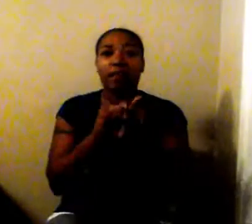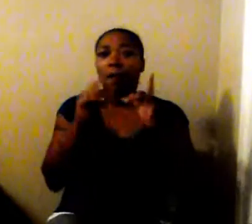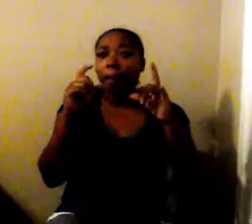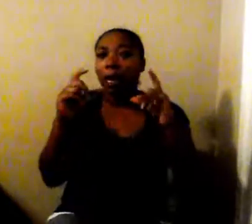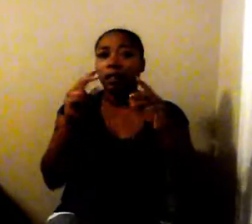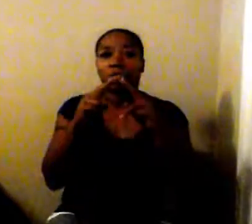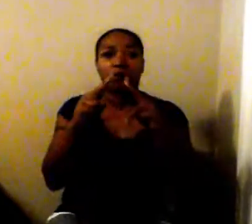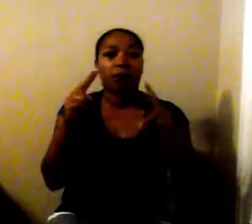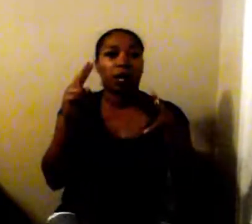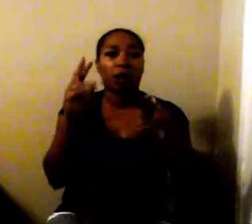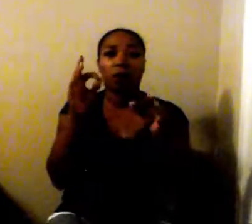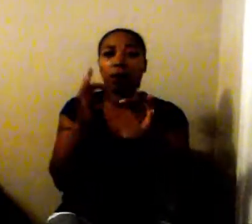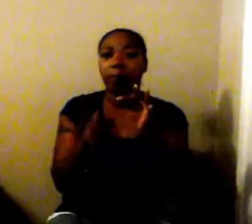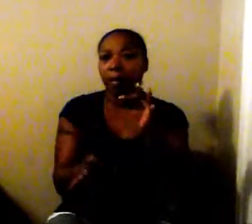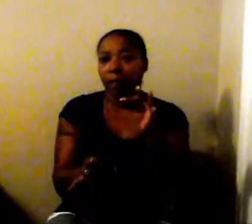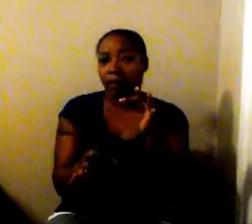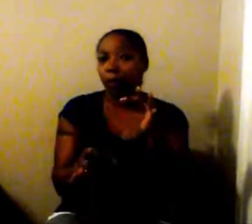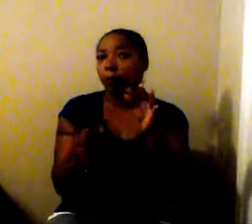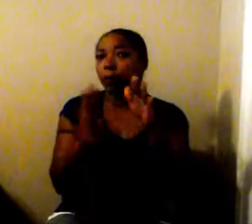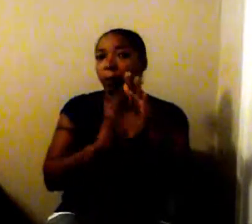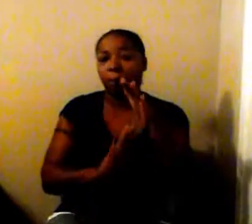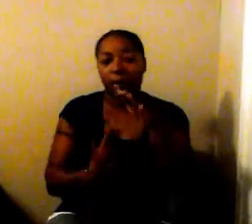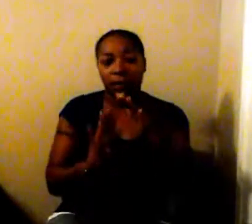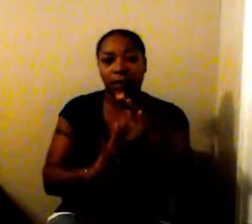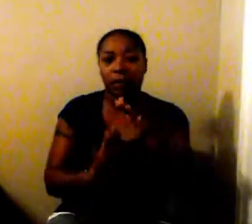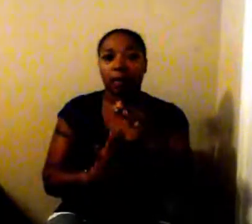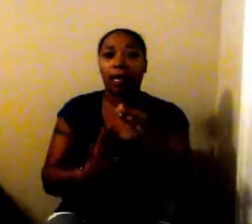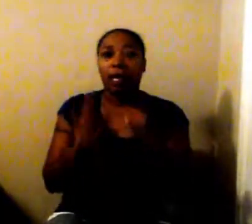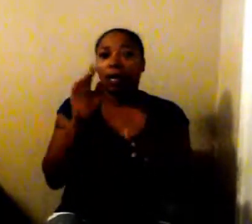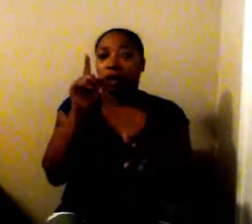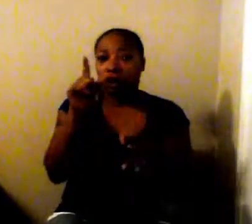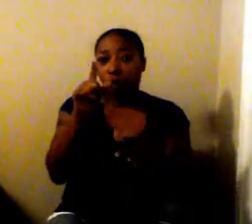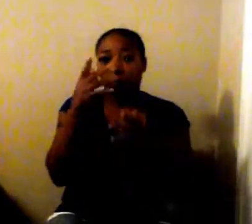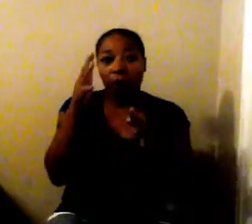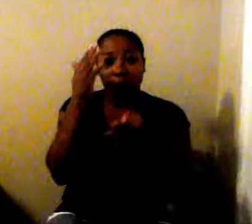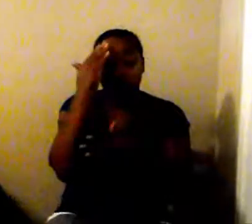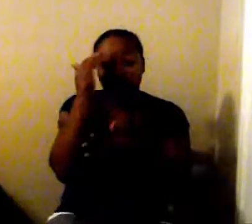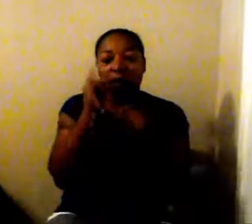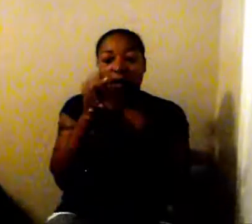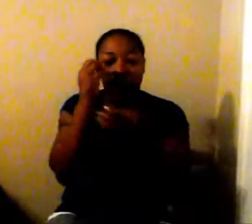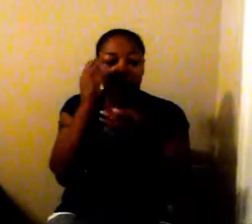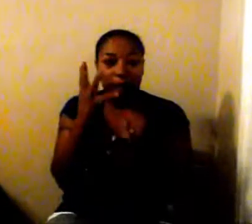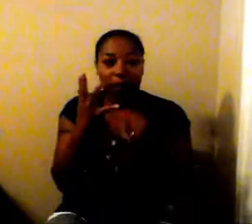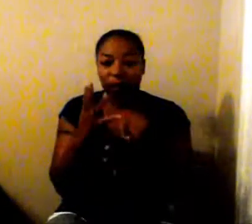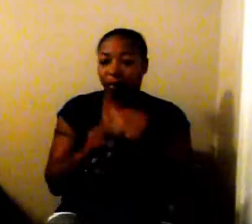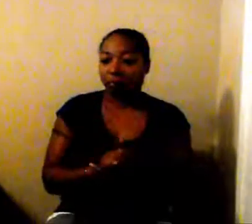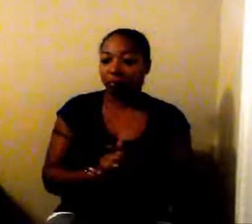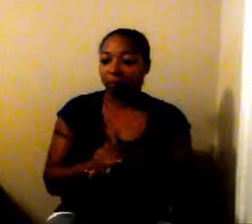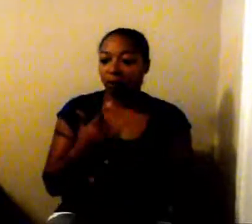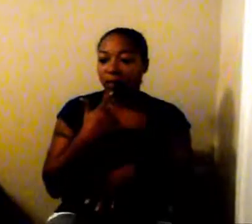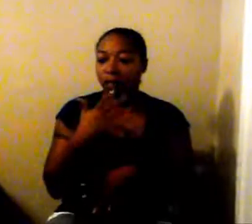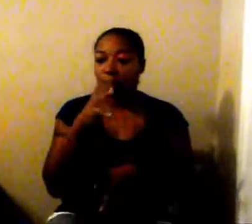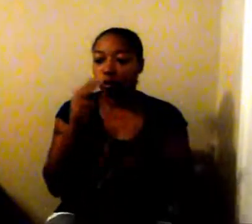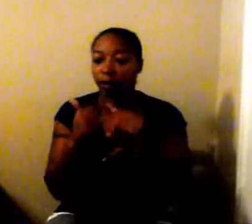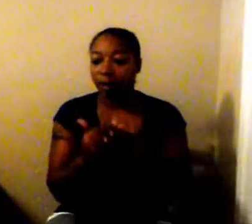That box is very simple and basic. You already know that information. It says your